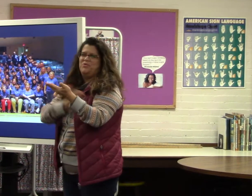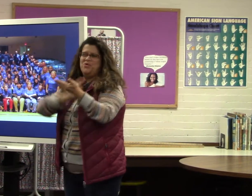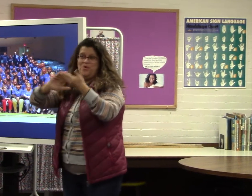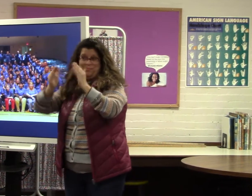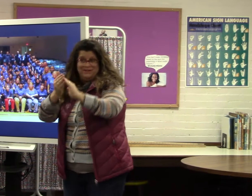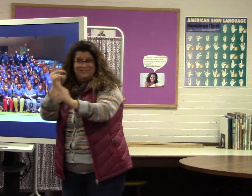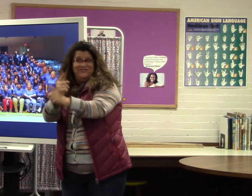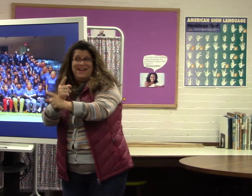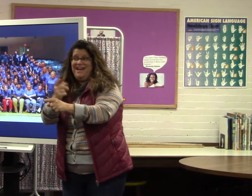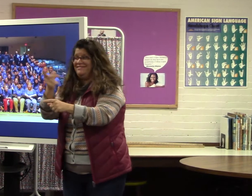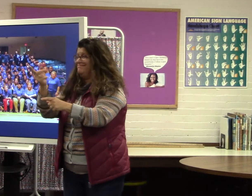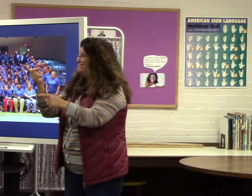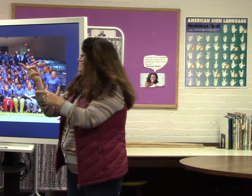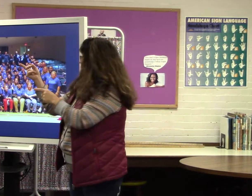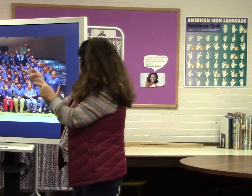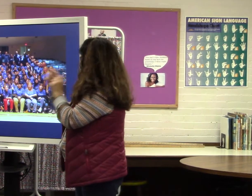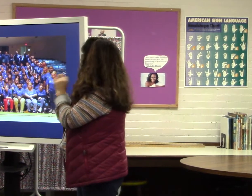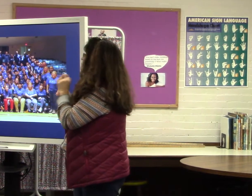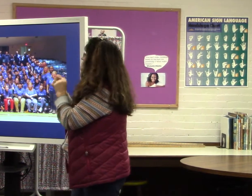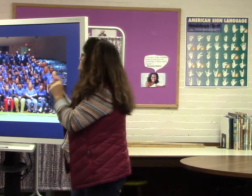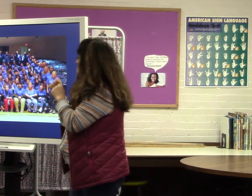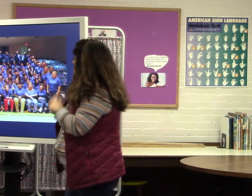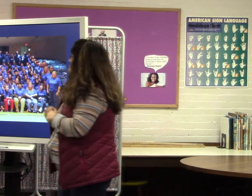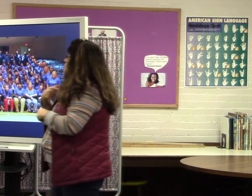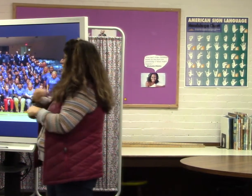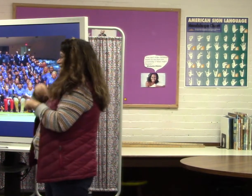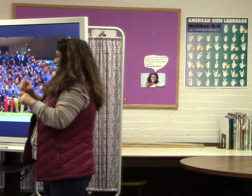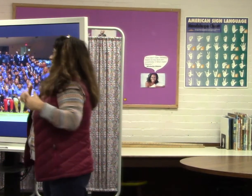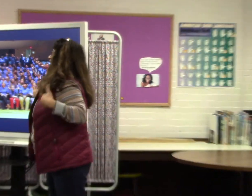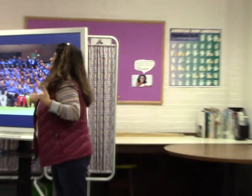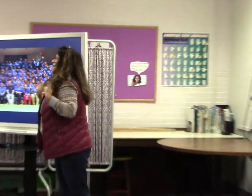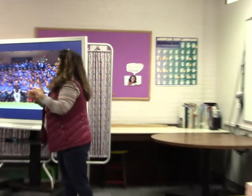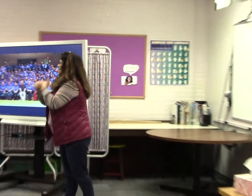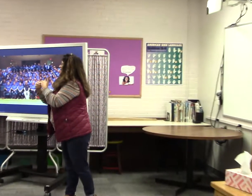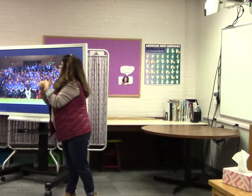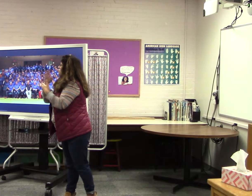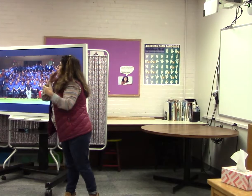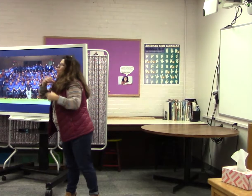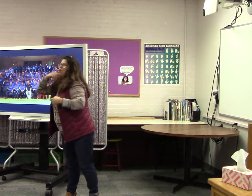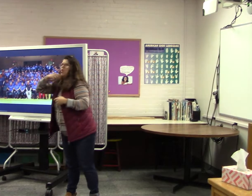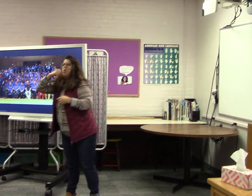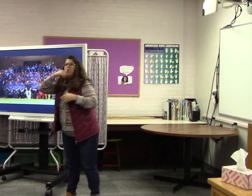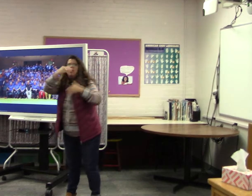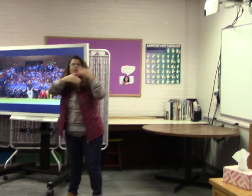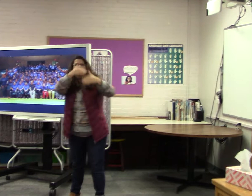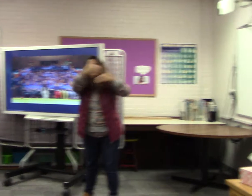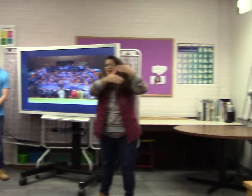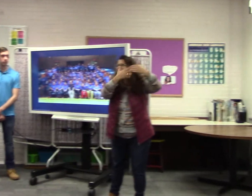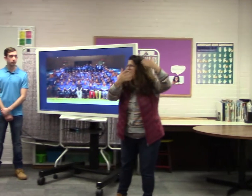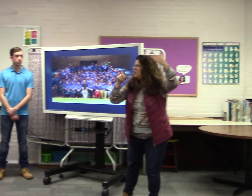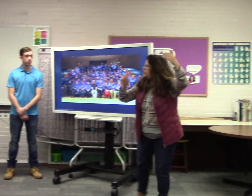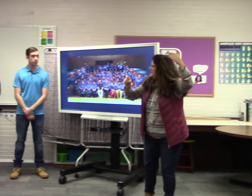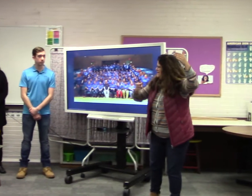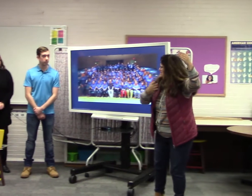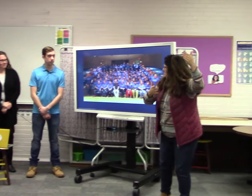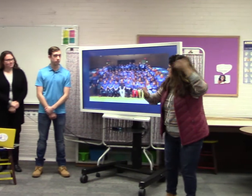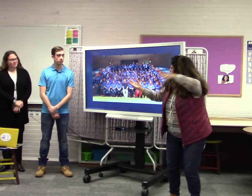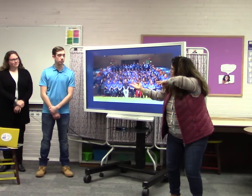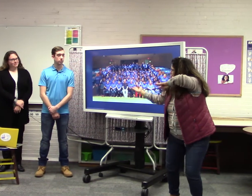to our community, as it was said. We're really excited for that. We need some young leaders. All of us old people, we need some people